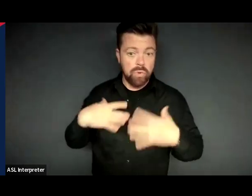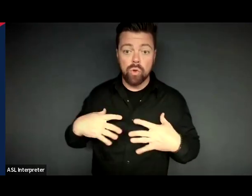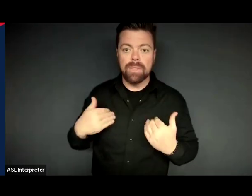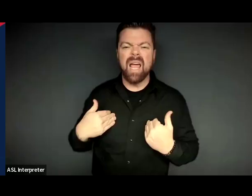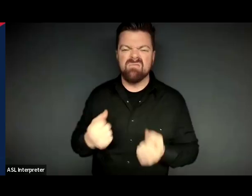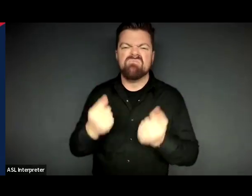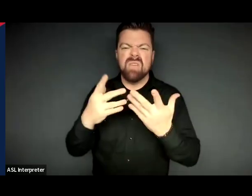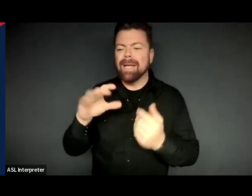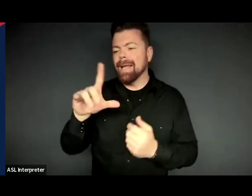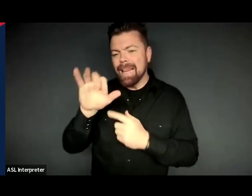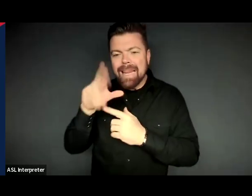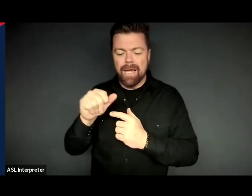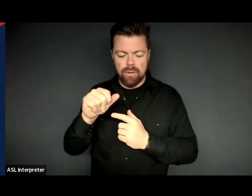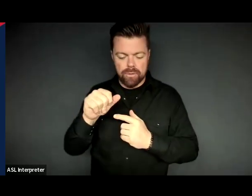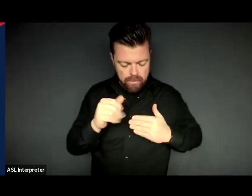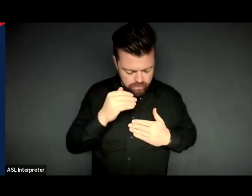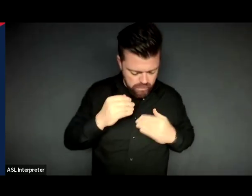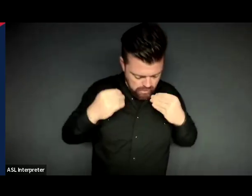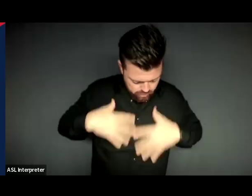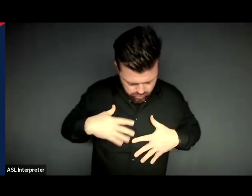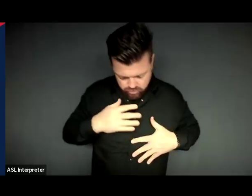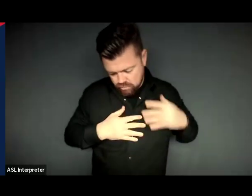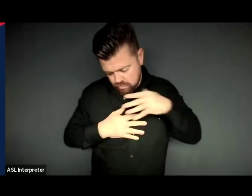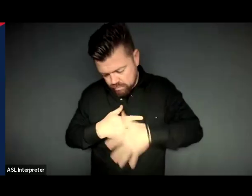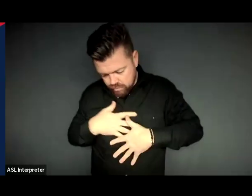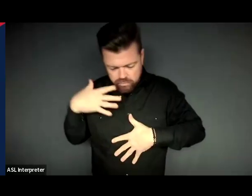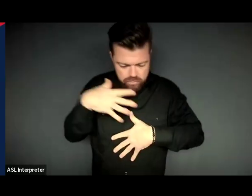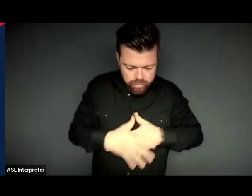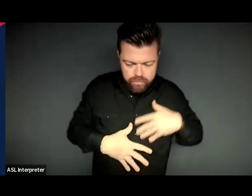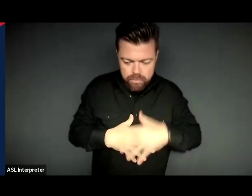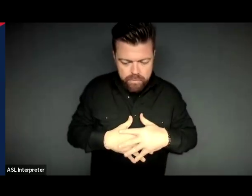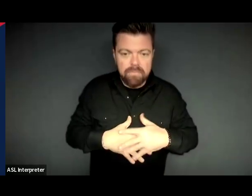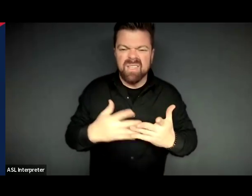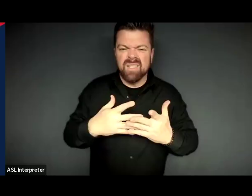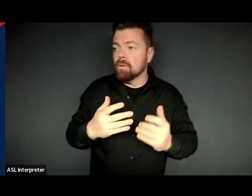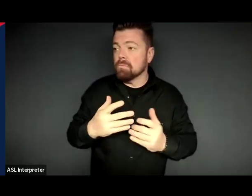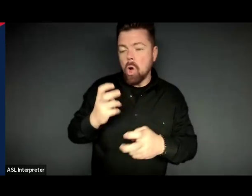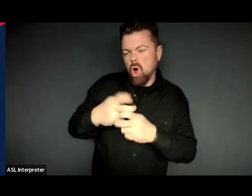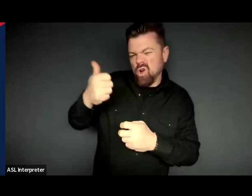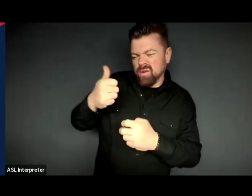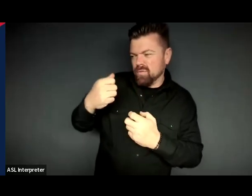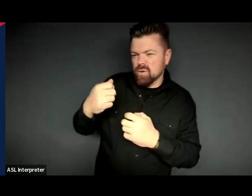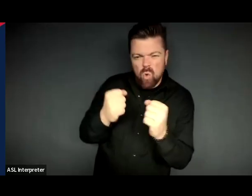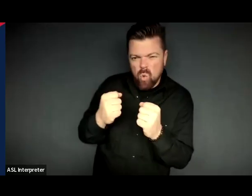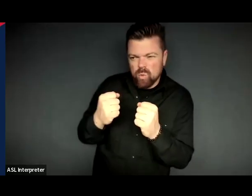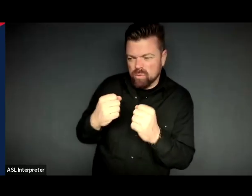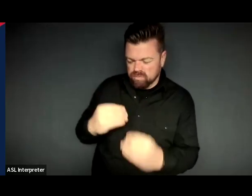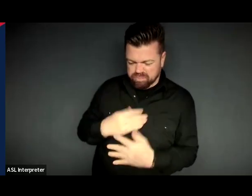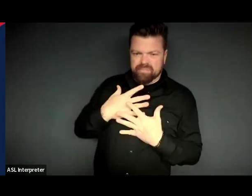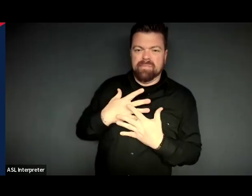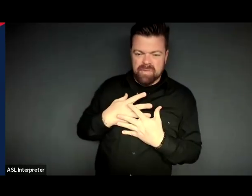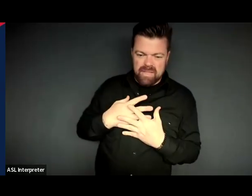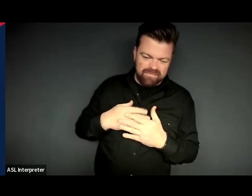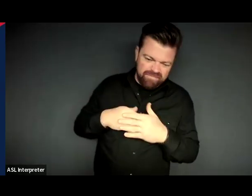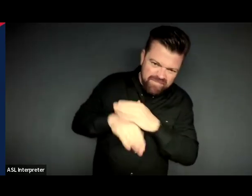body. So those are all different kinds of things. Okay, bowels. We always talk about bowels, but we have some different kind of